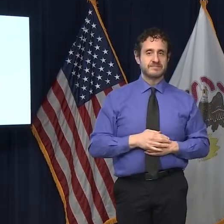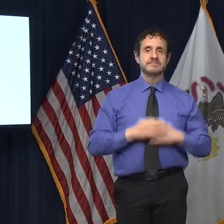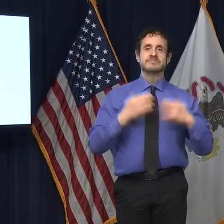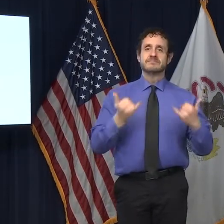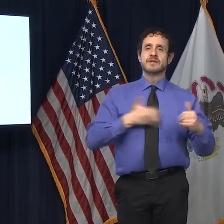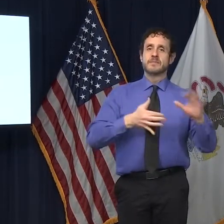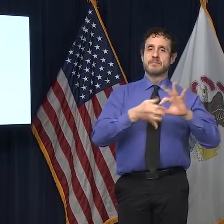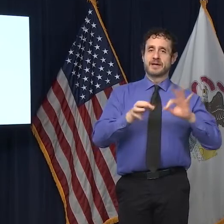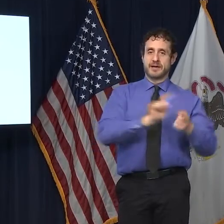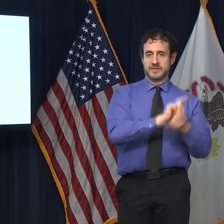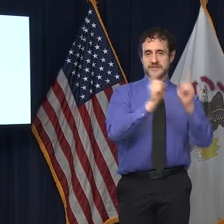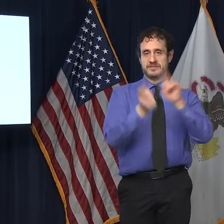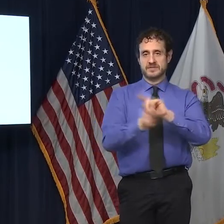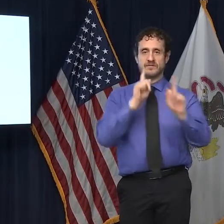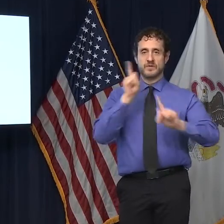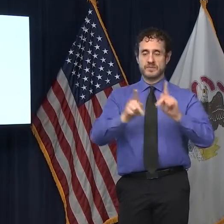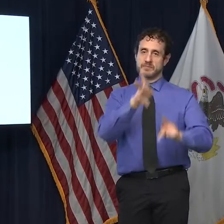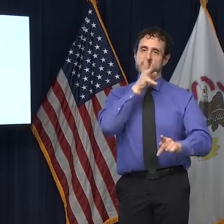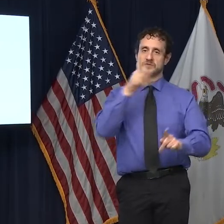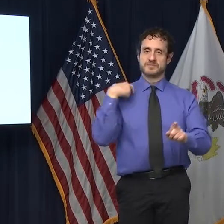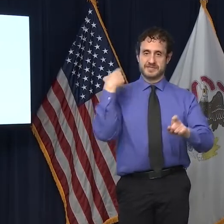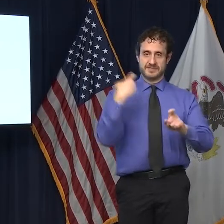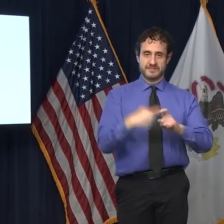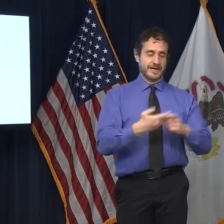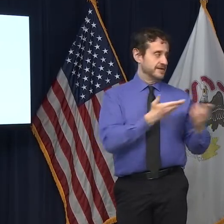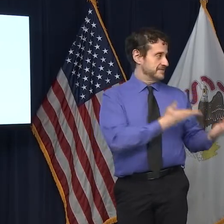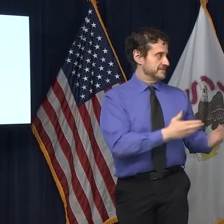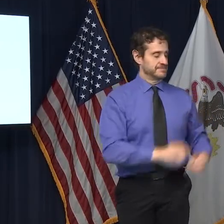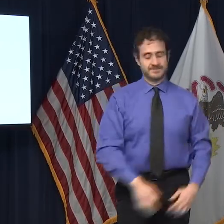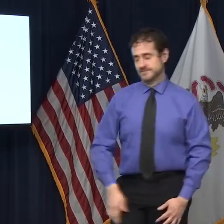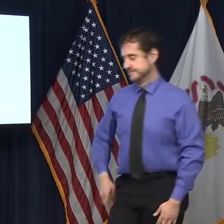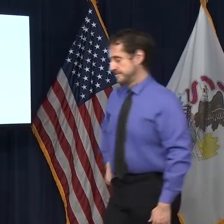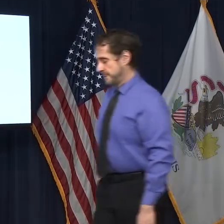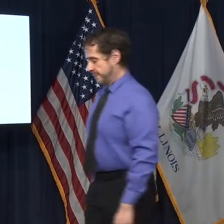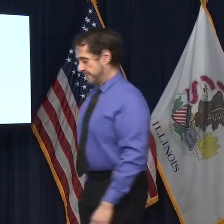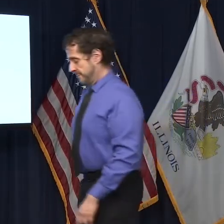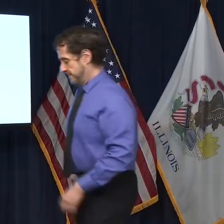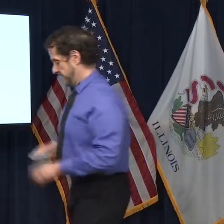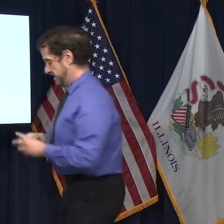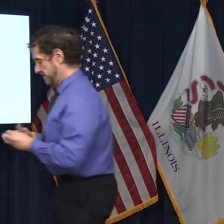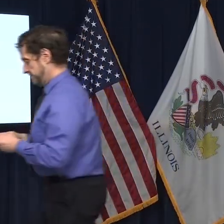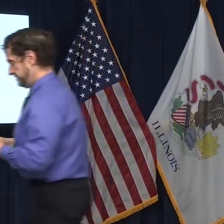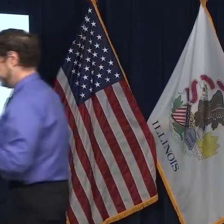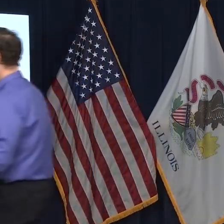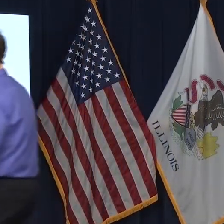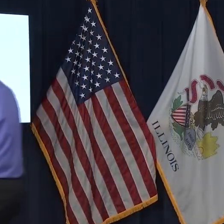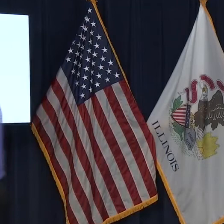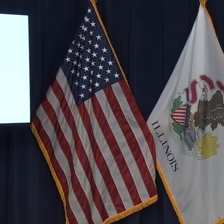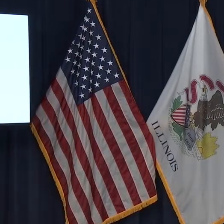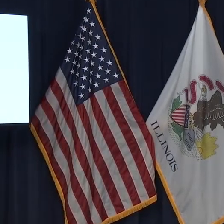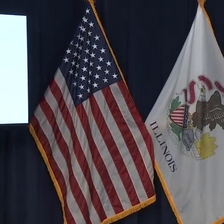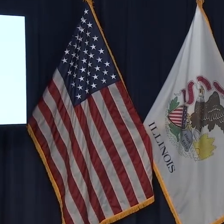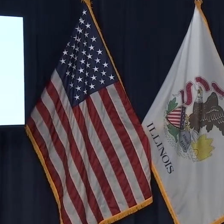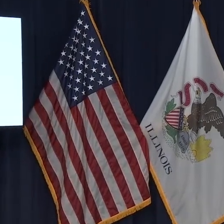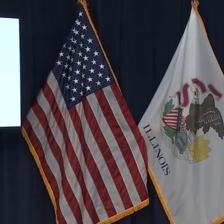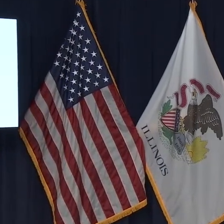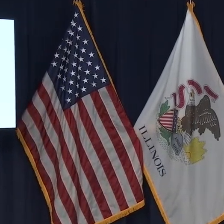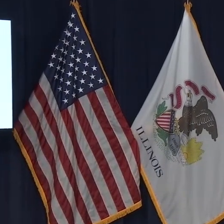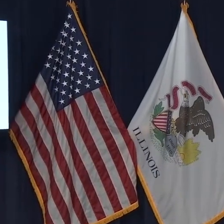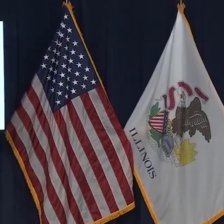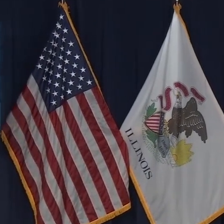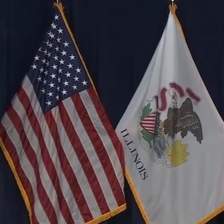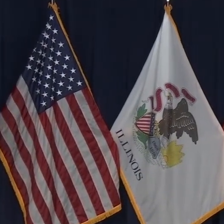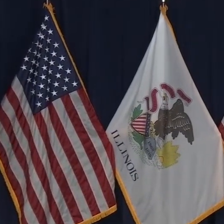Hola y buenas tardes. Los Estados Unidos ha entrado en una fase de transmisión de COVID-19